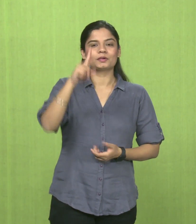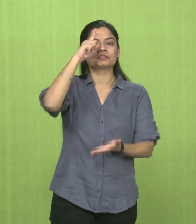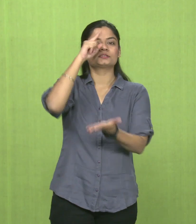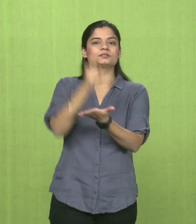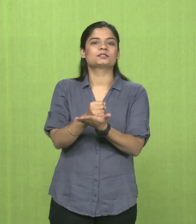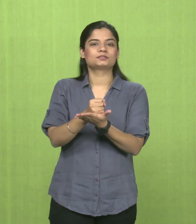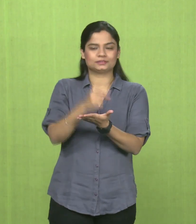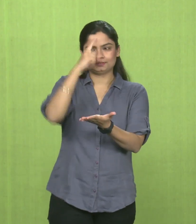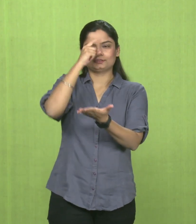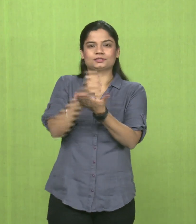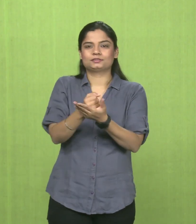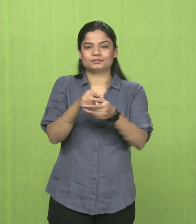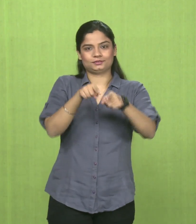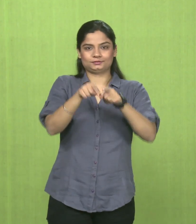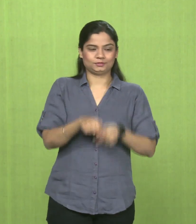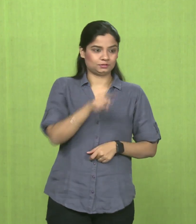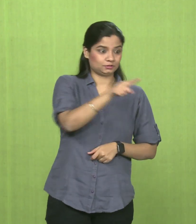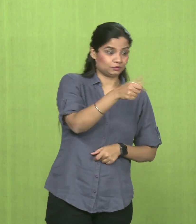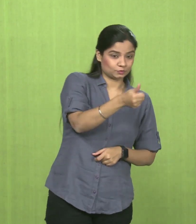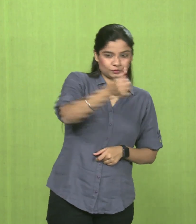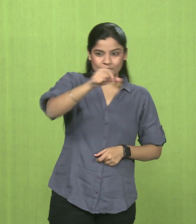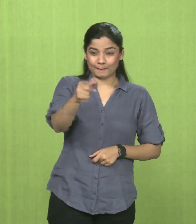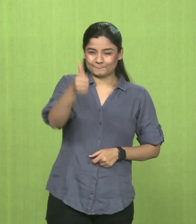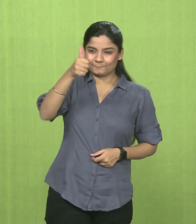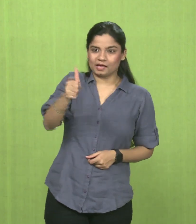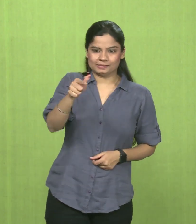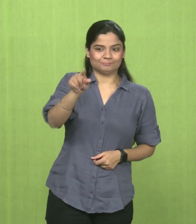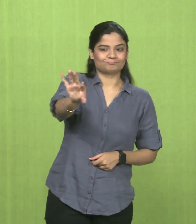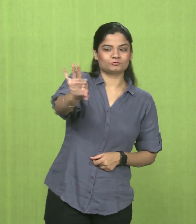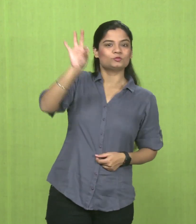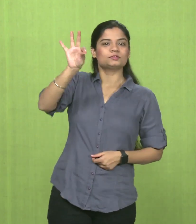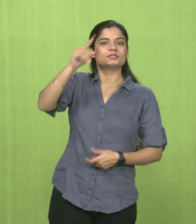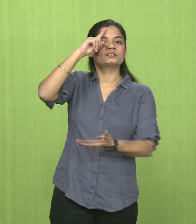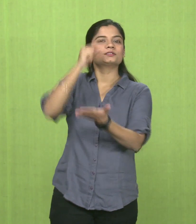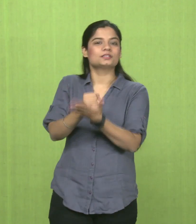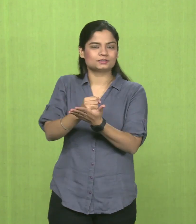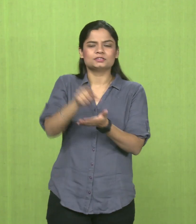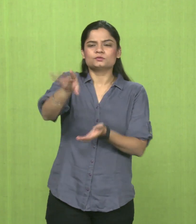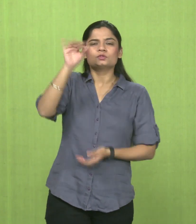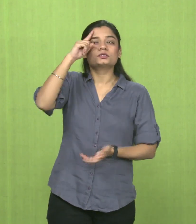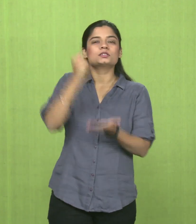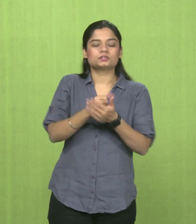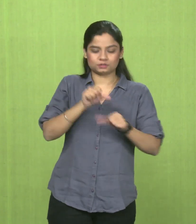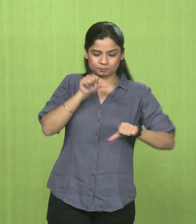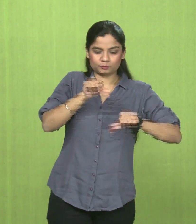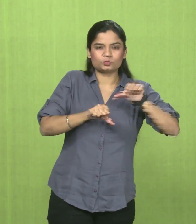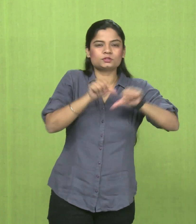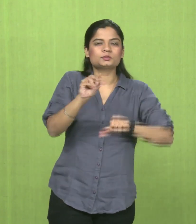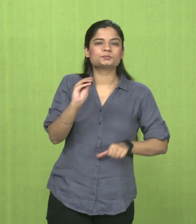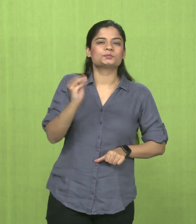The word decision means to decide. Decide between the best option, between all the other